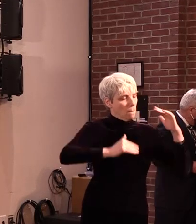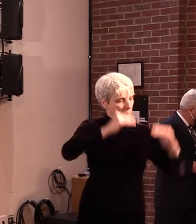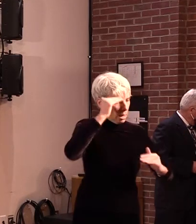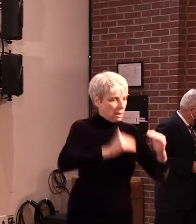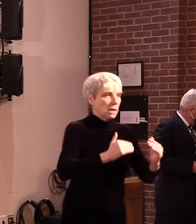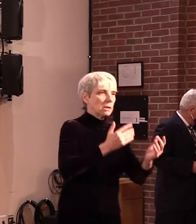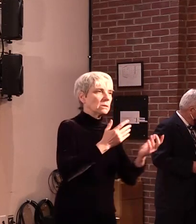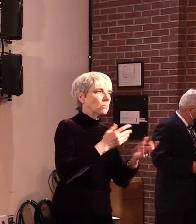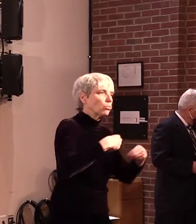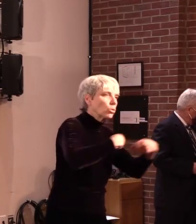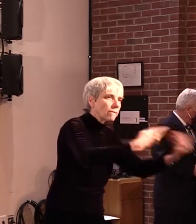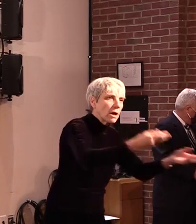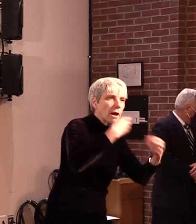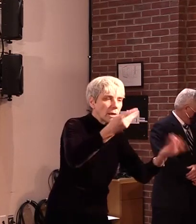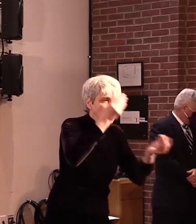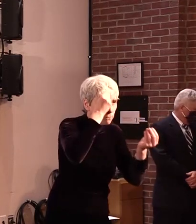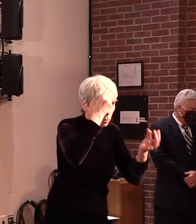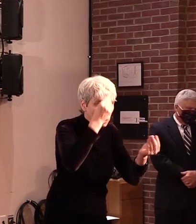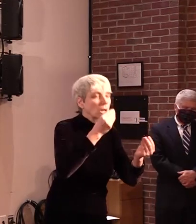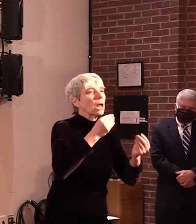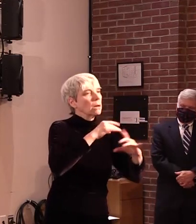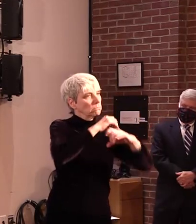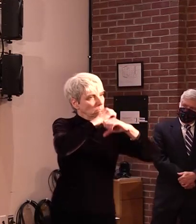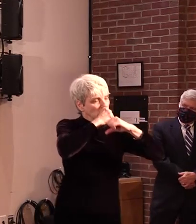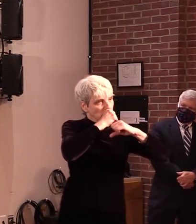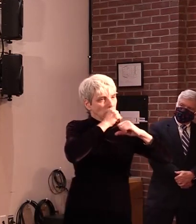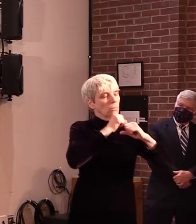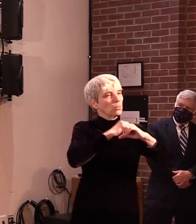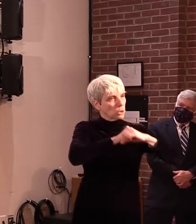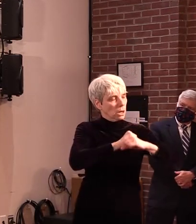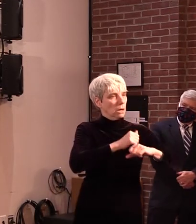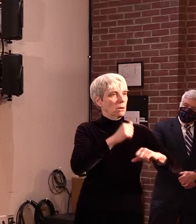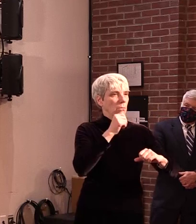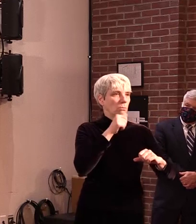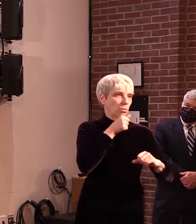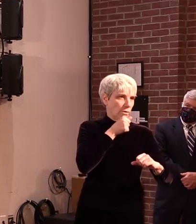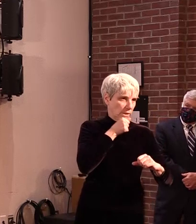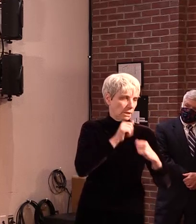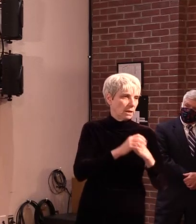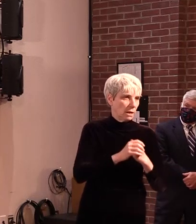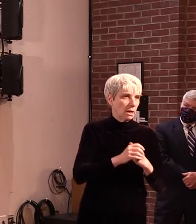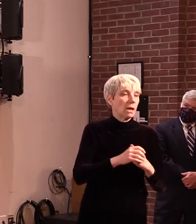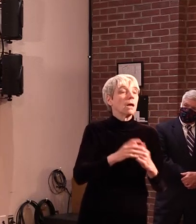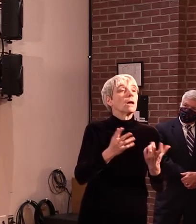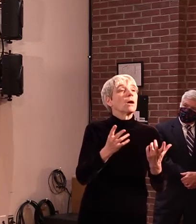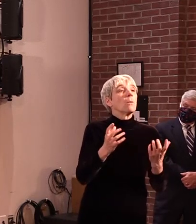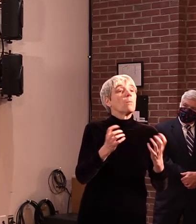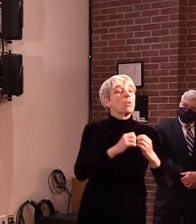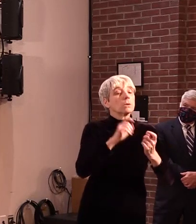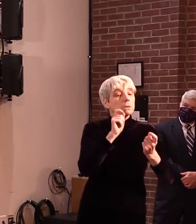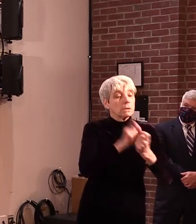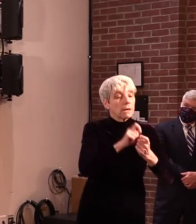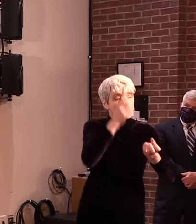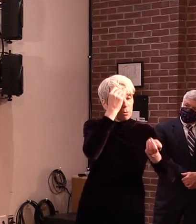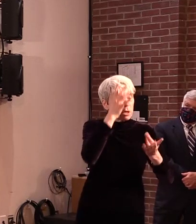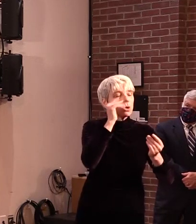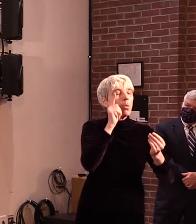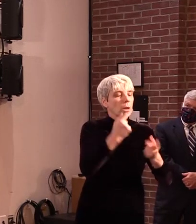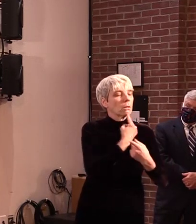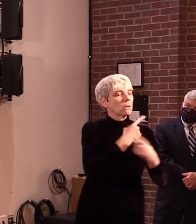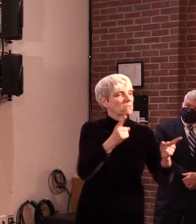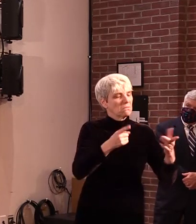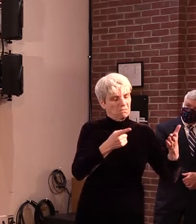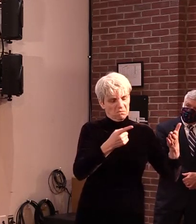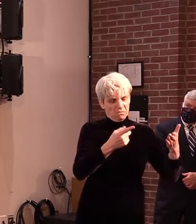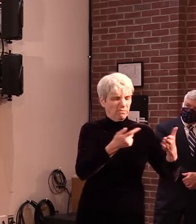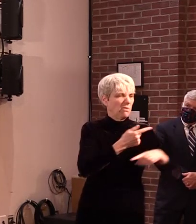and teachers. School-level data will be made available in the coming days. As I've said before, this is